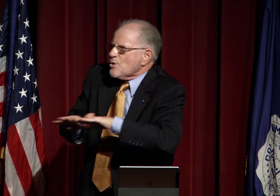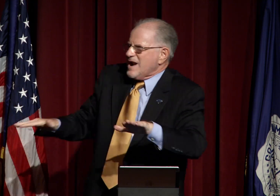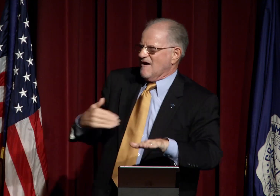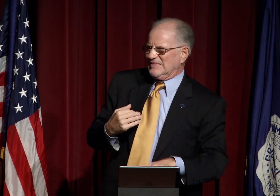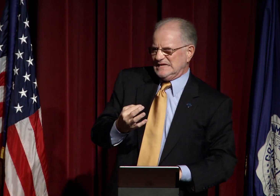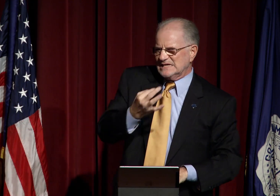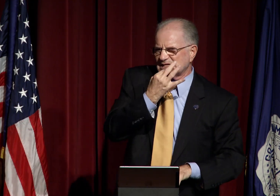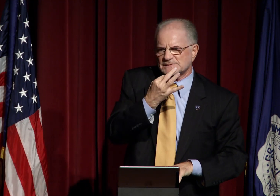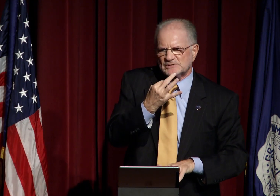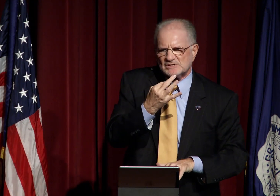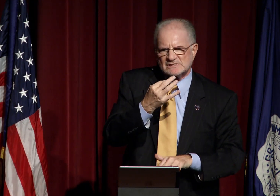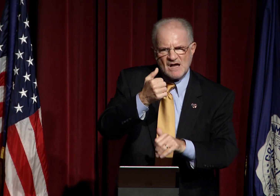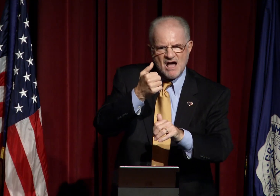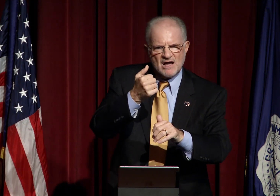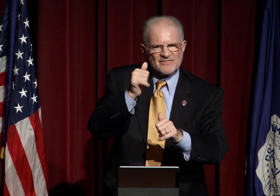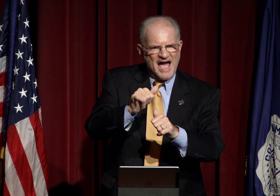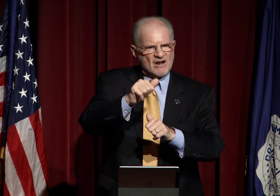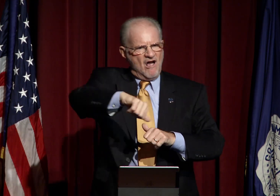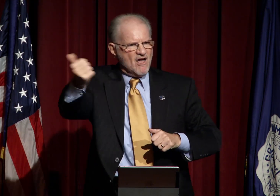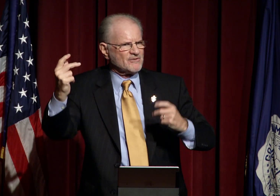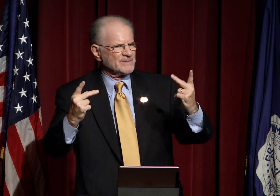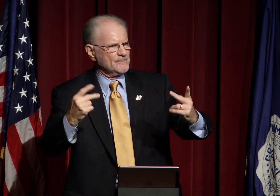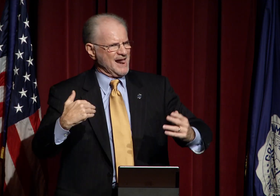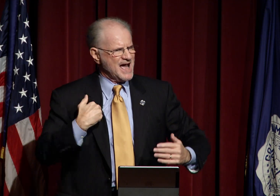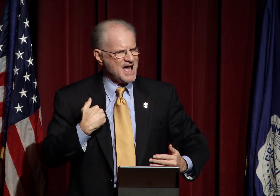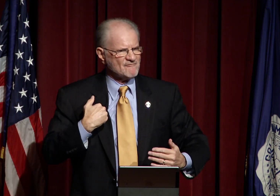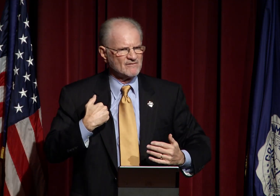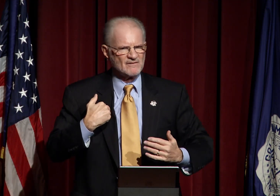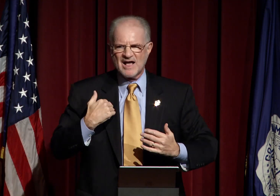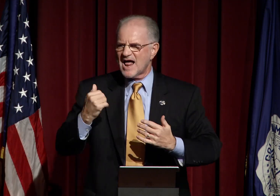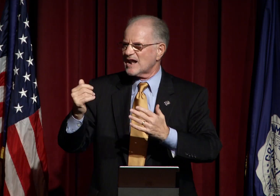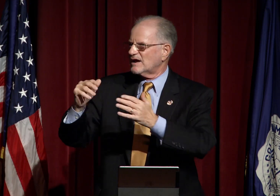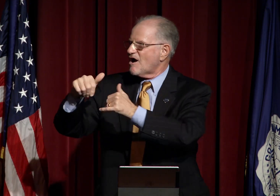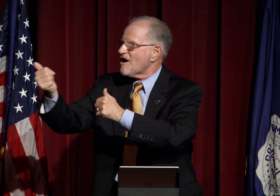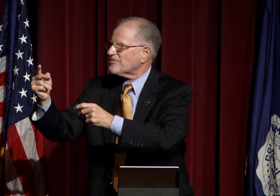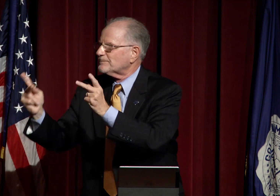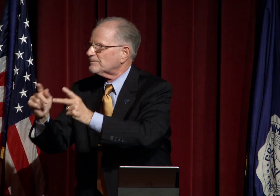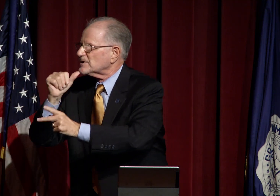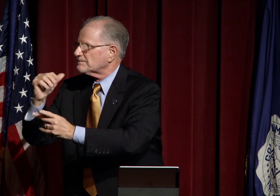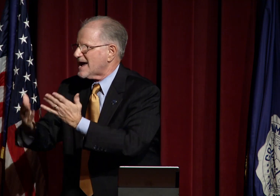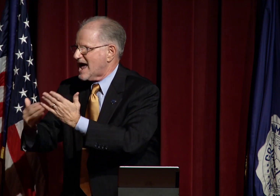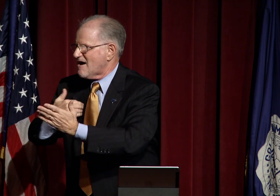I can do things that you cannot. You can do things I cannot.